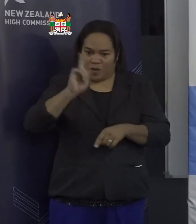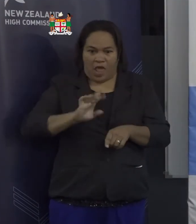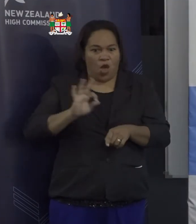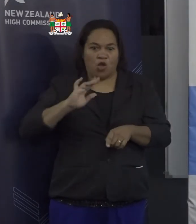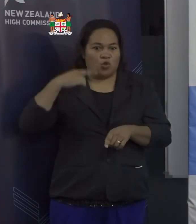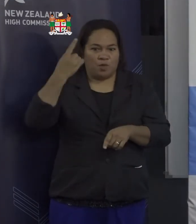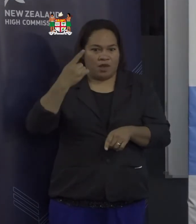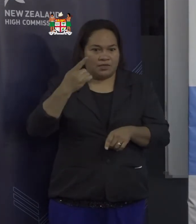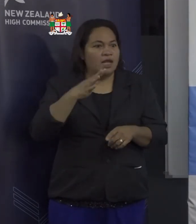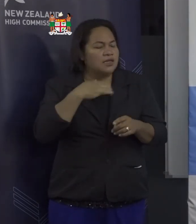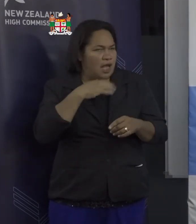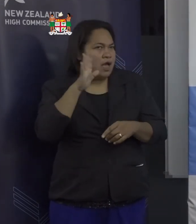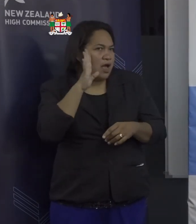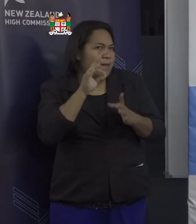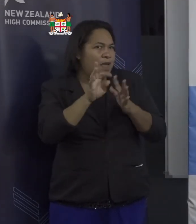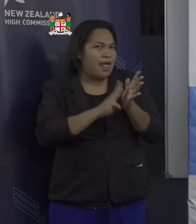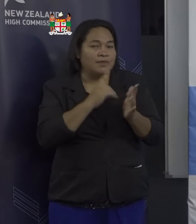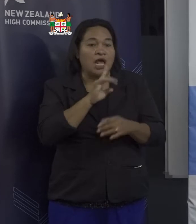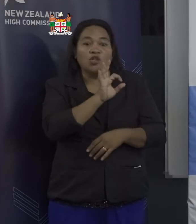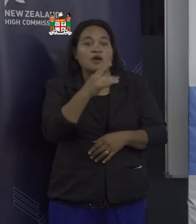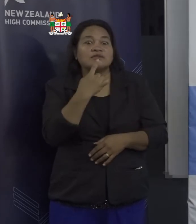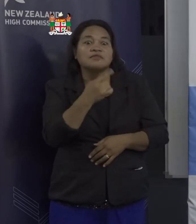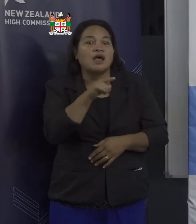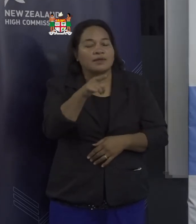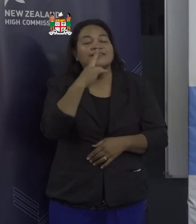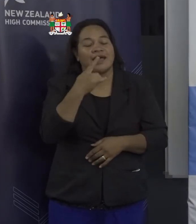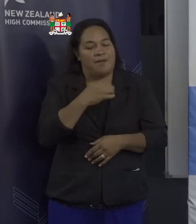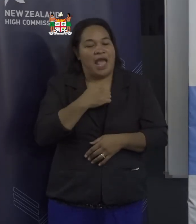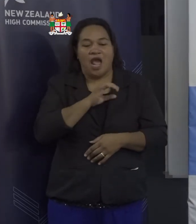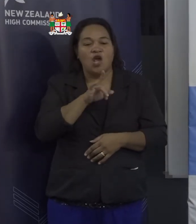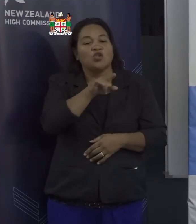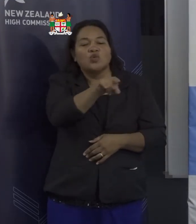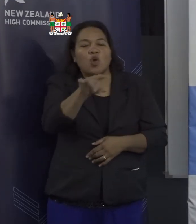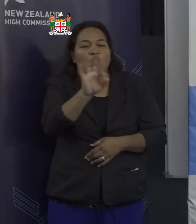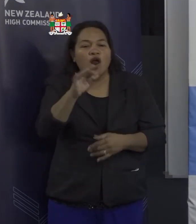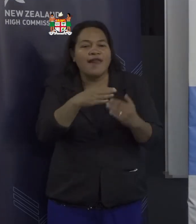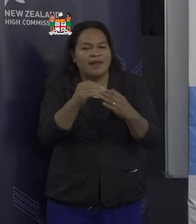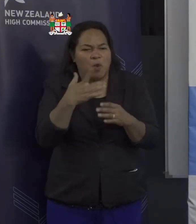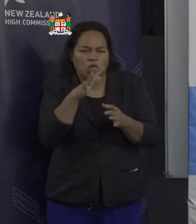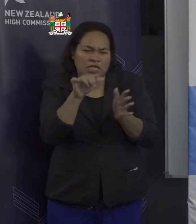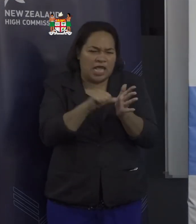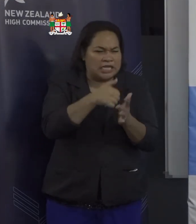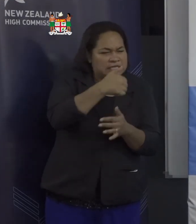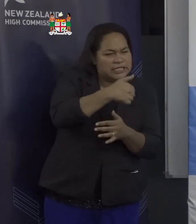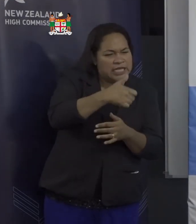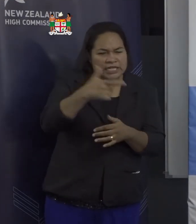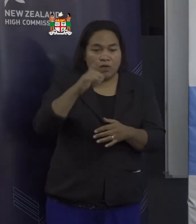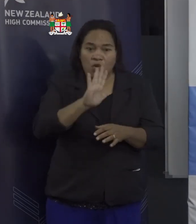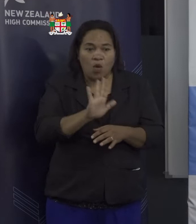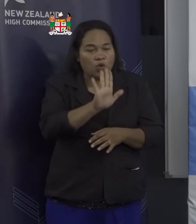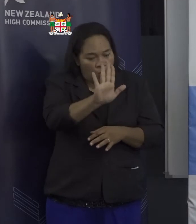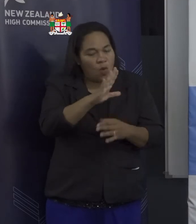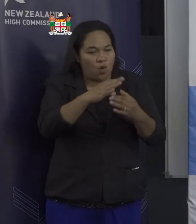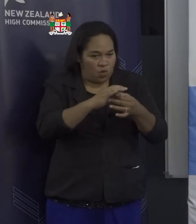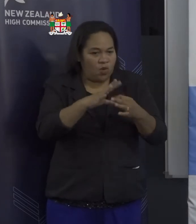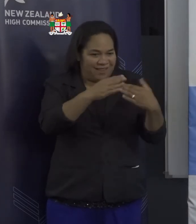say on more than one occasion, don't ever let anybody tell you you are not a leader because you are 16 or 17 years old. You are a leader in your